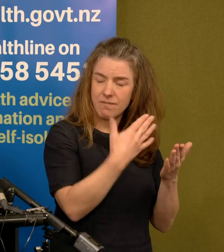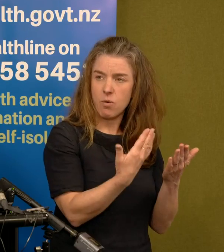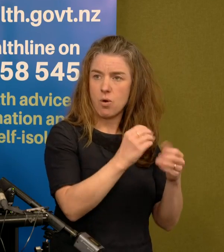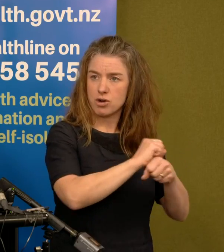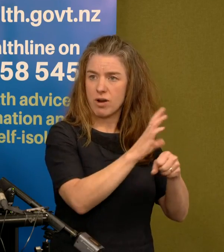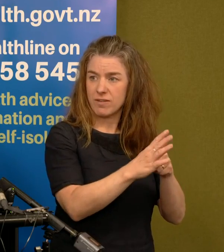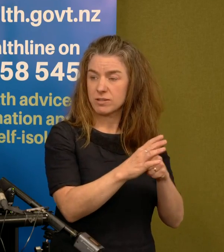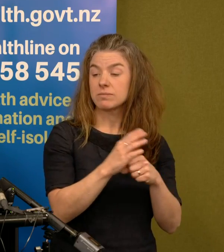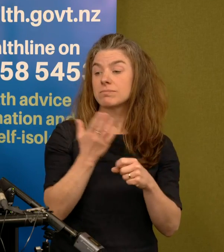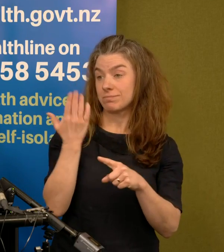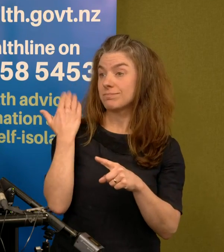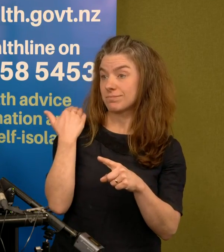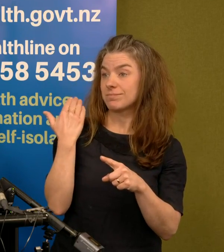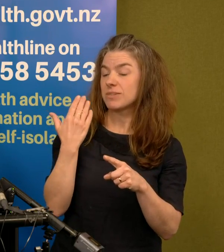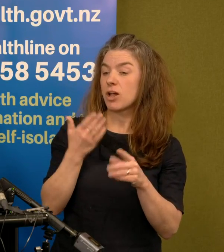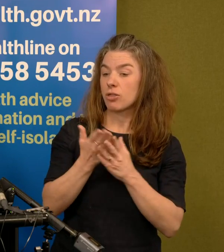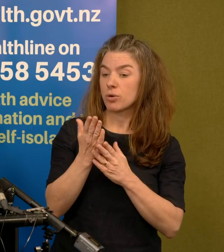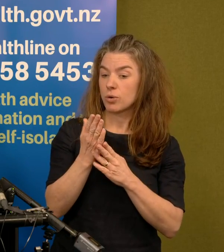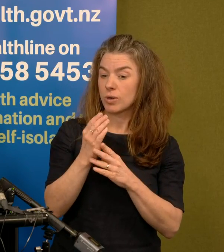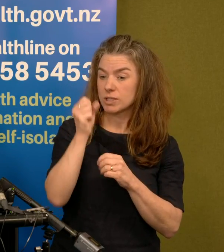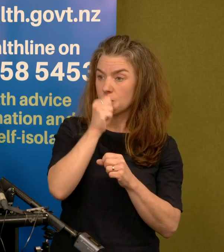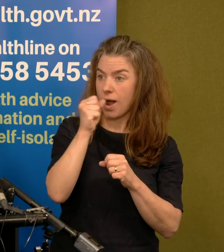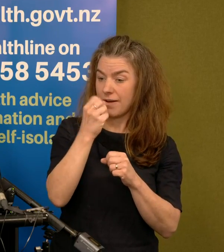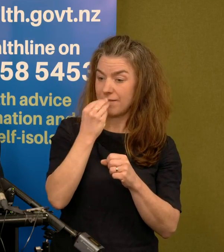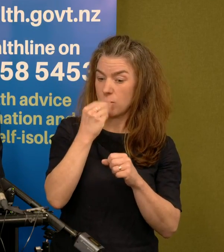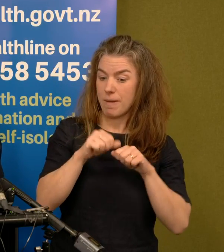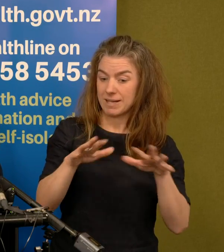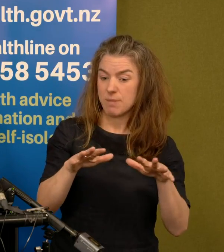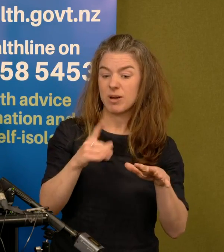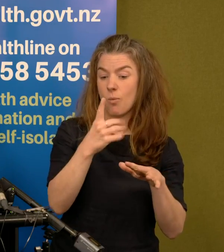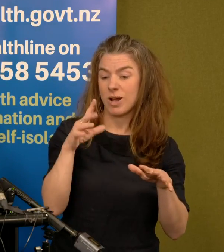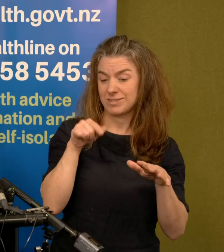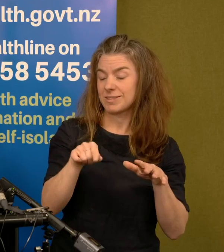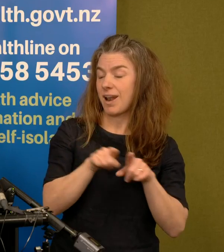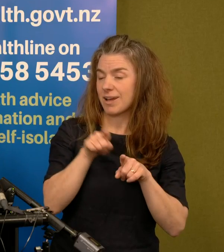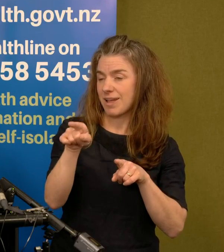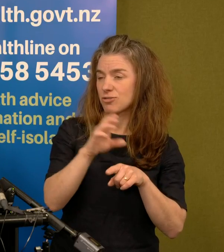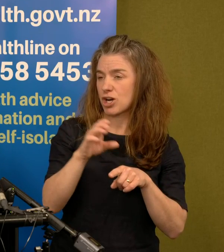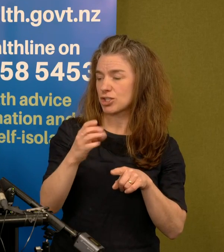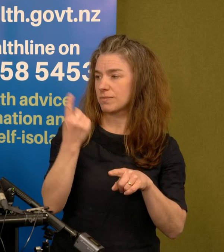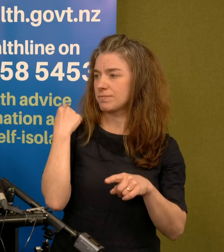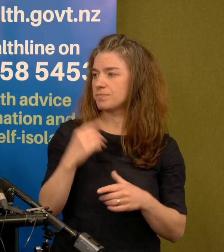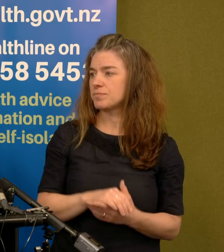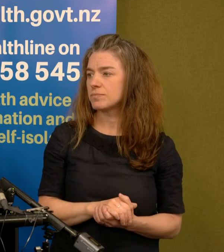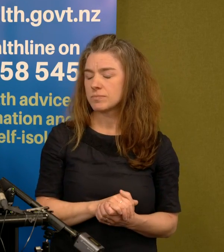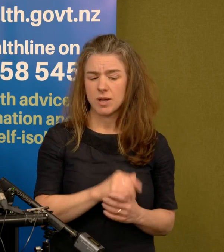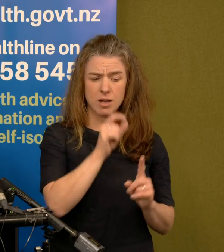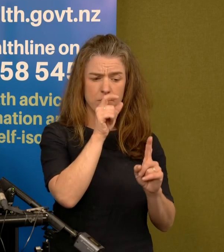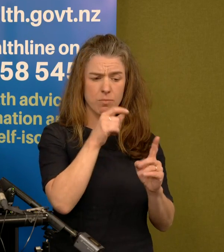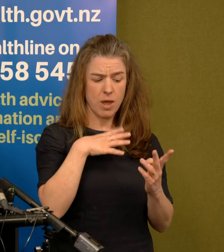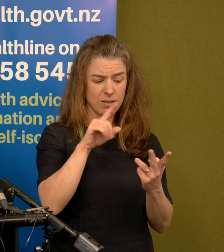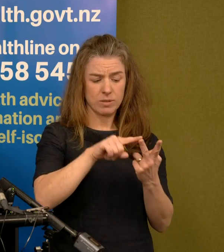in Christchurch during the swine flu pandemic in 2009. There's a question here. What happened with the first GP that she went to? She